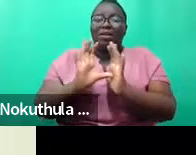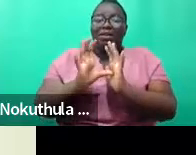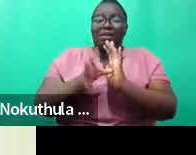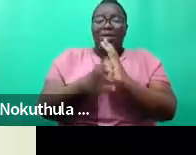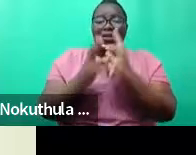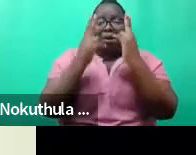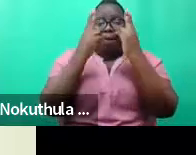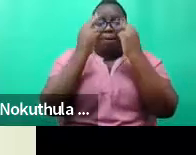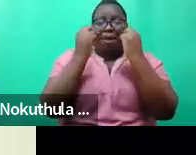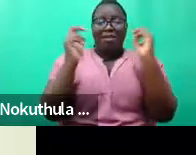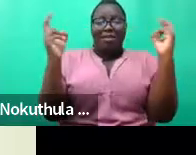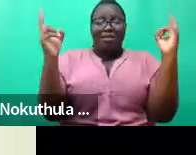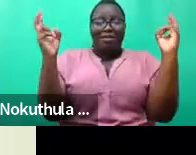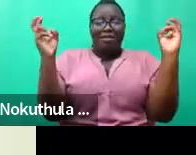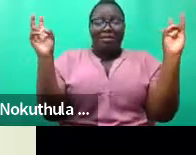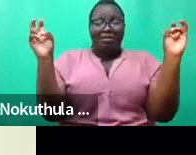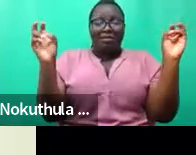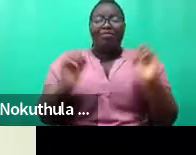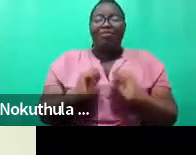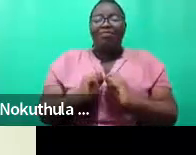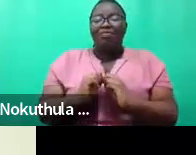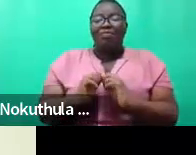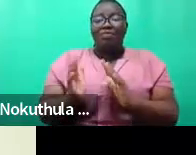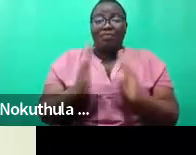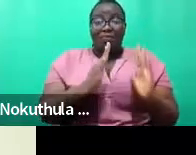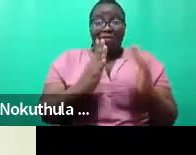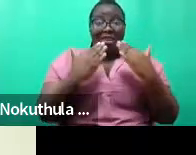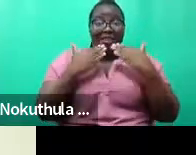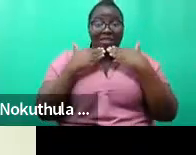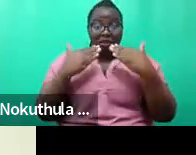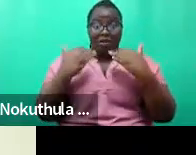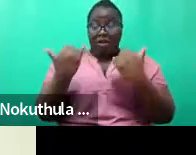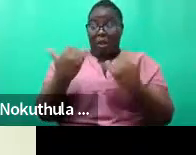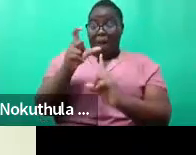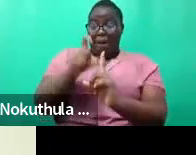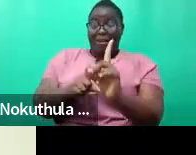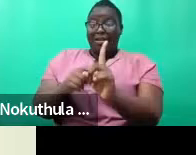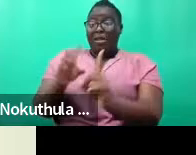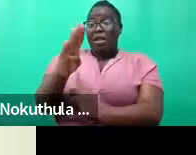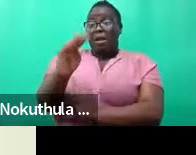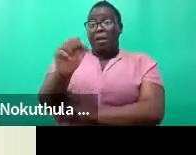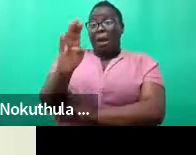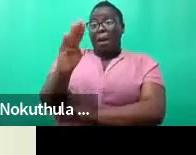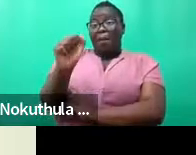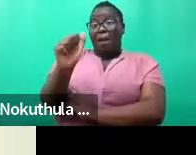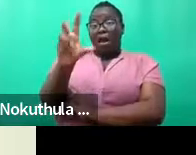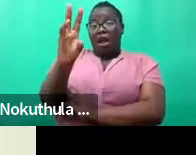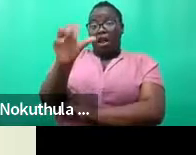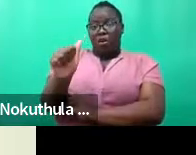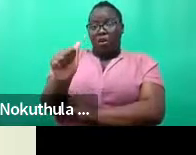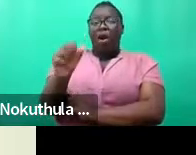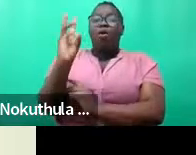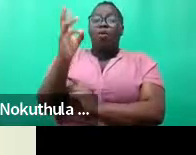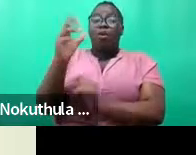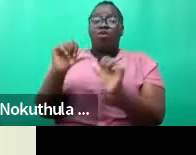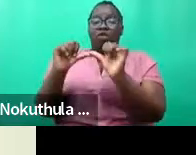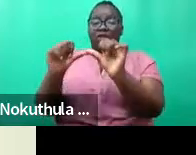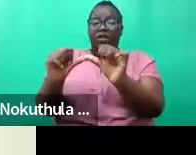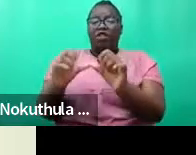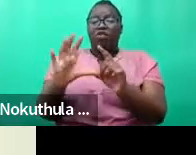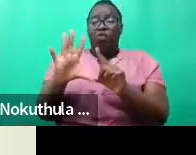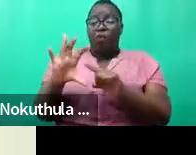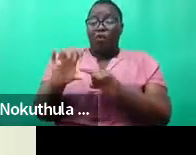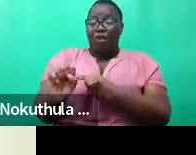Thank you, Babalo, please. Okay, Babalo, continue with the findings, and then I will